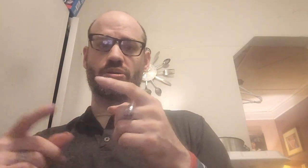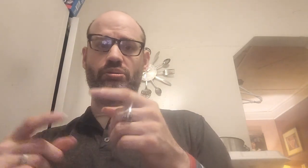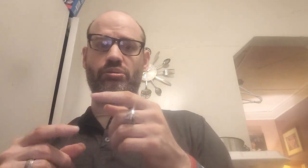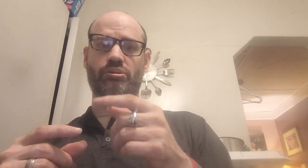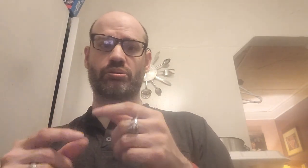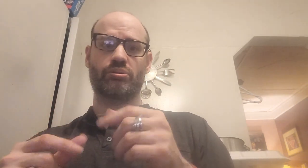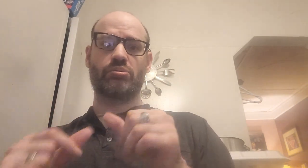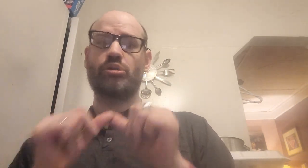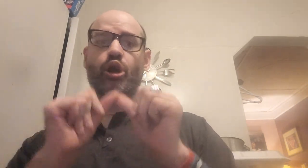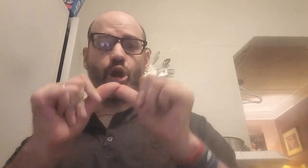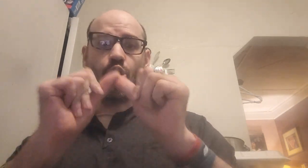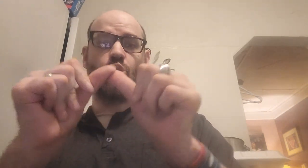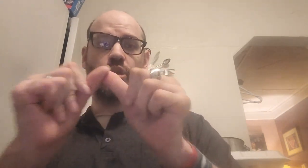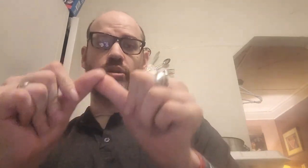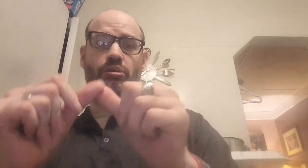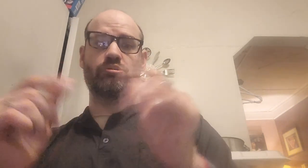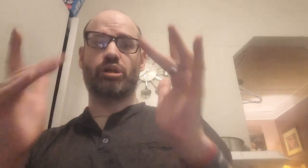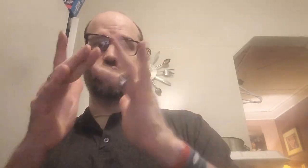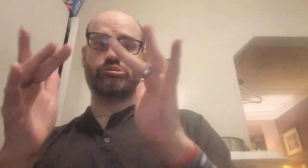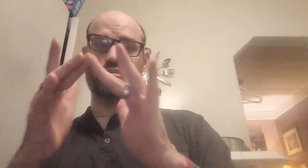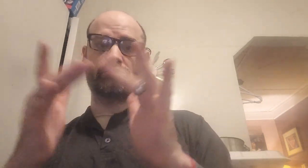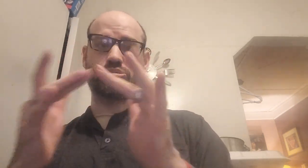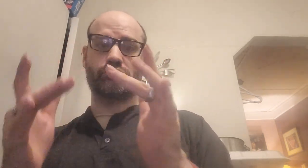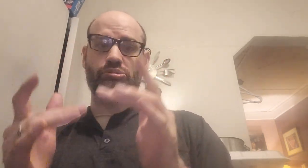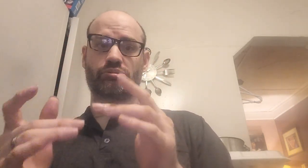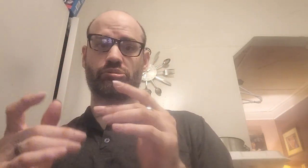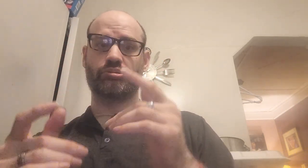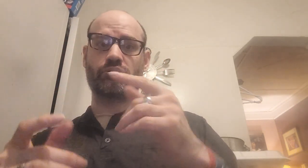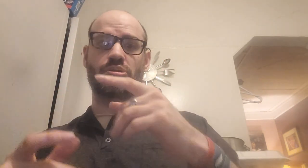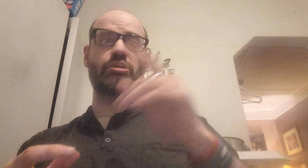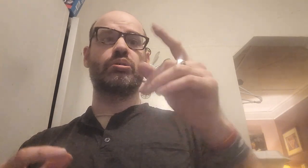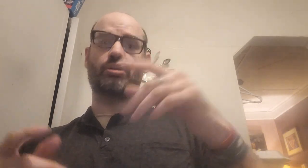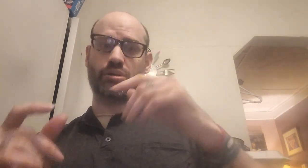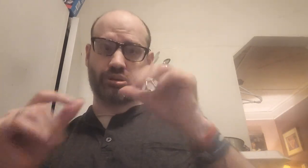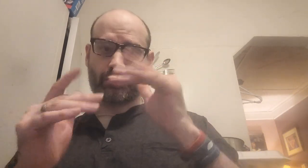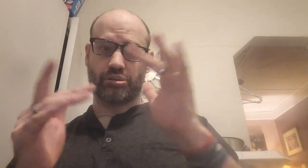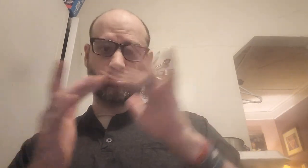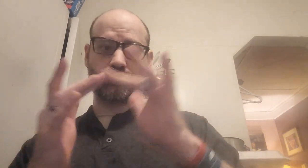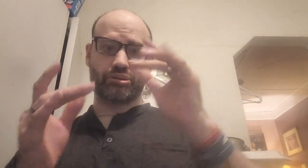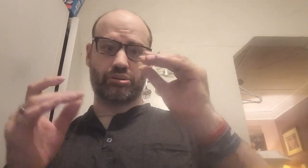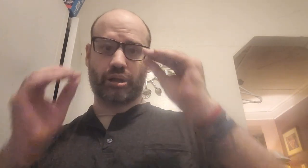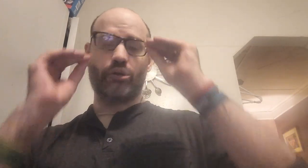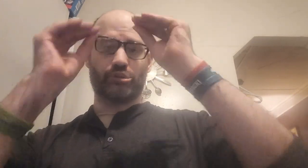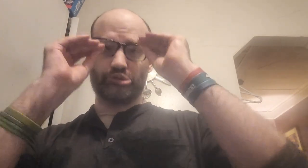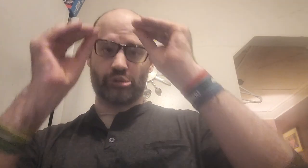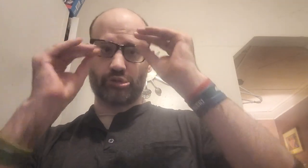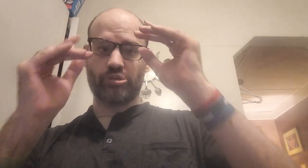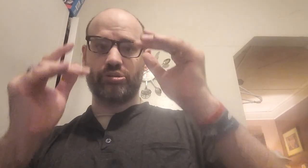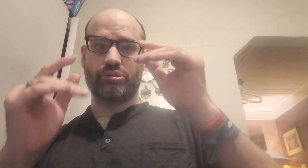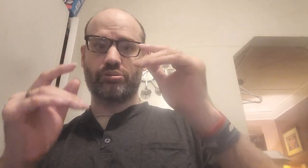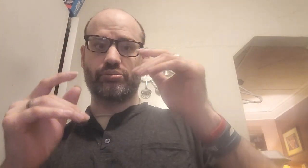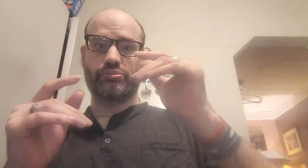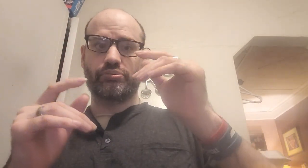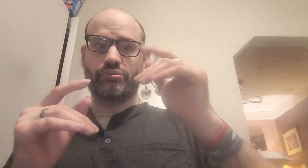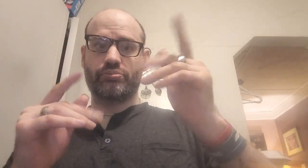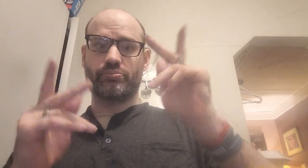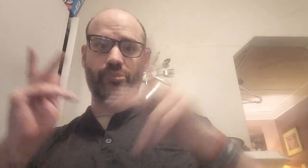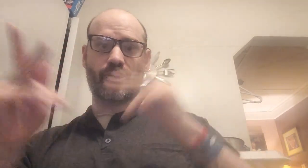I shall see him again. I keep going to reach hearing people in the